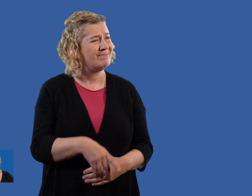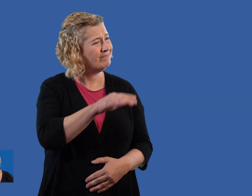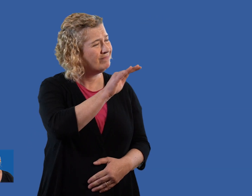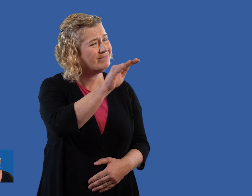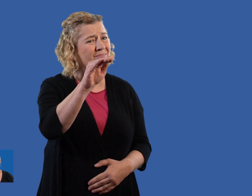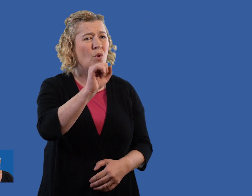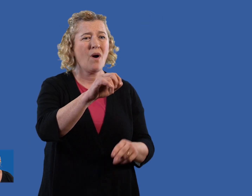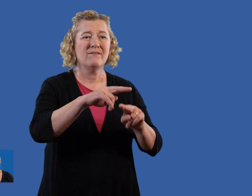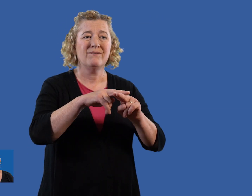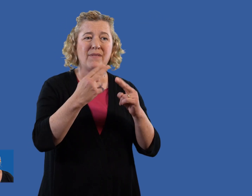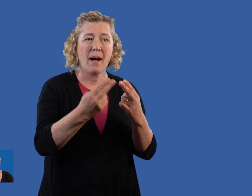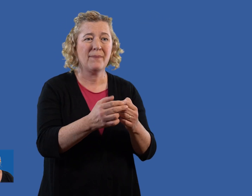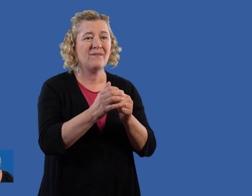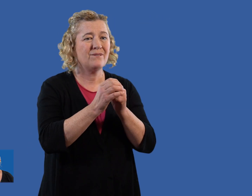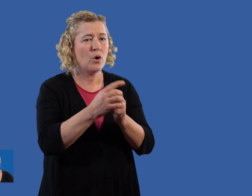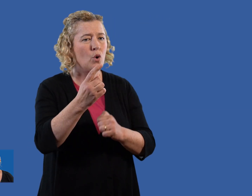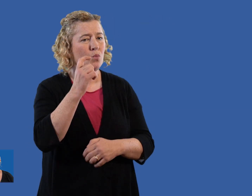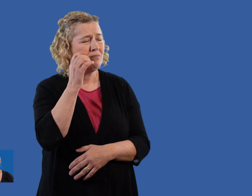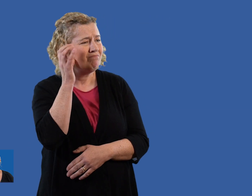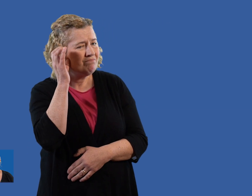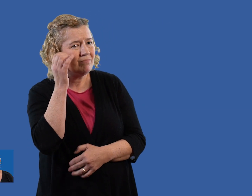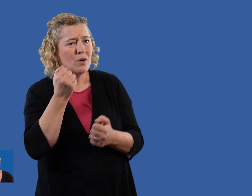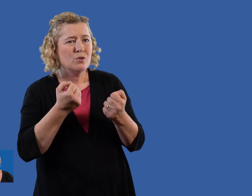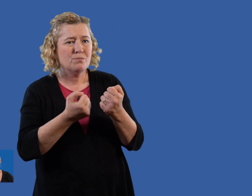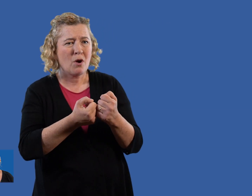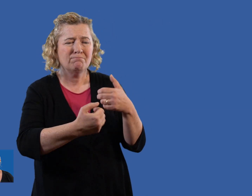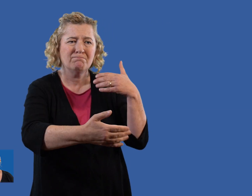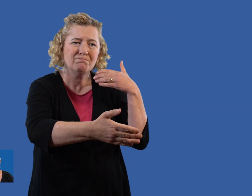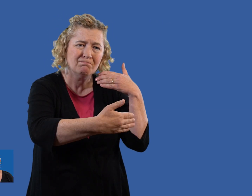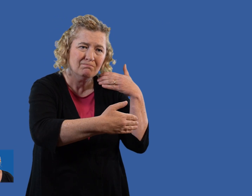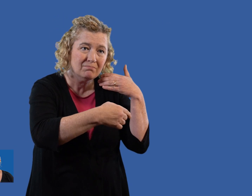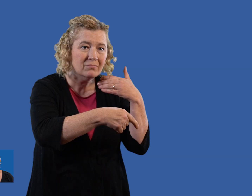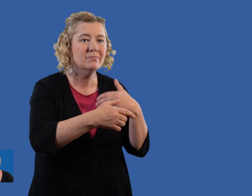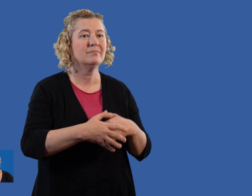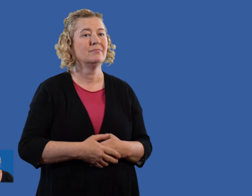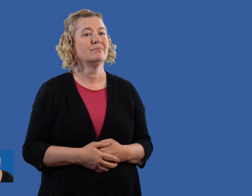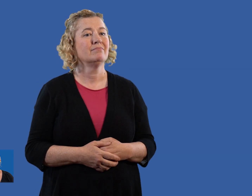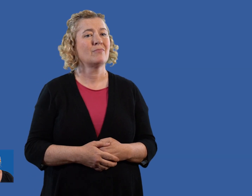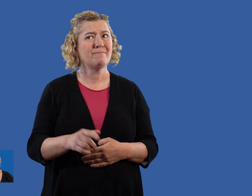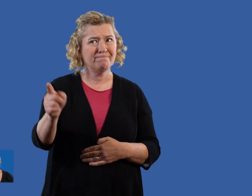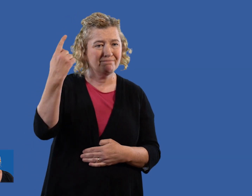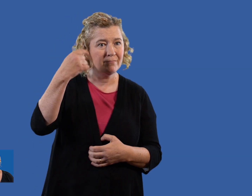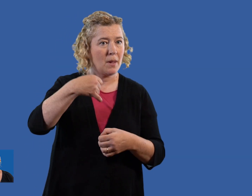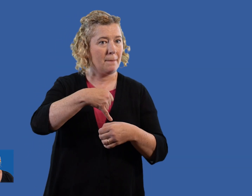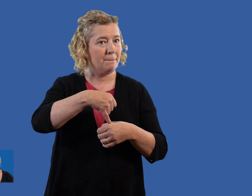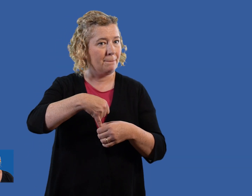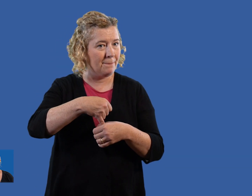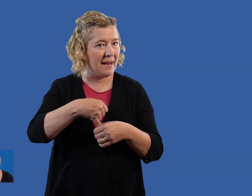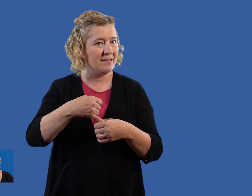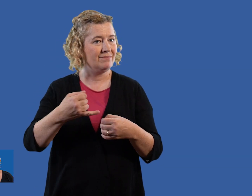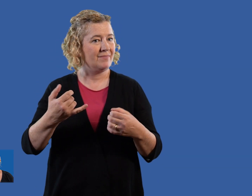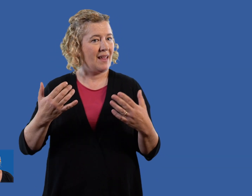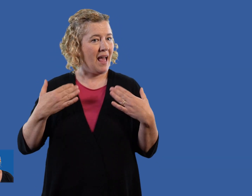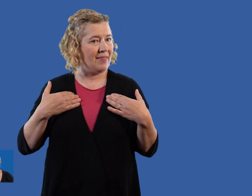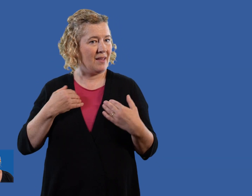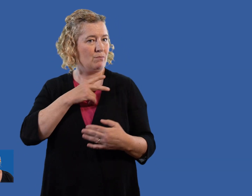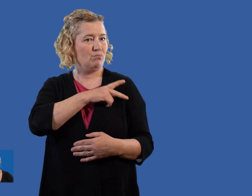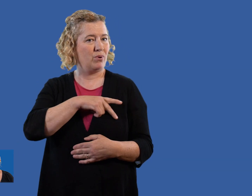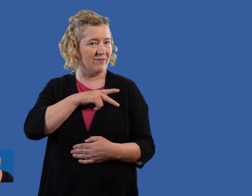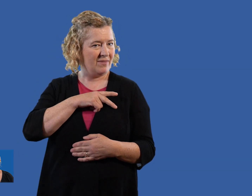Well, this may mean turning to family and friends who will listen and offer comfort. It may mean seeking out a mental health professional for a brief